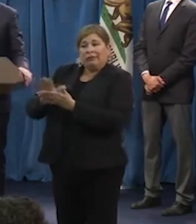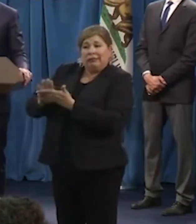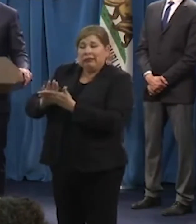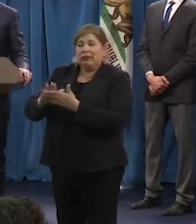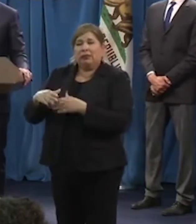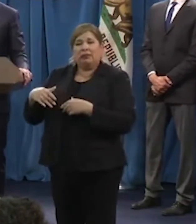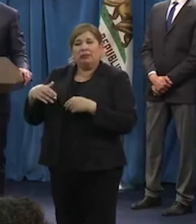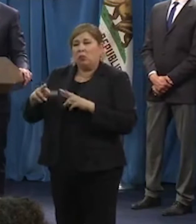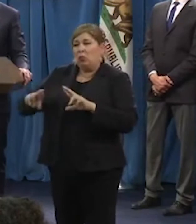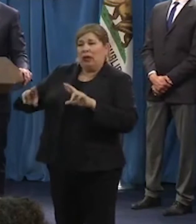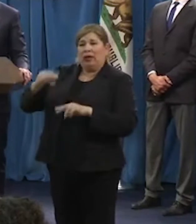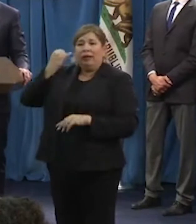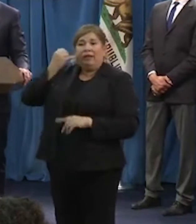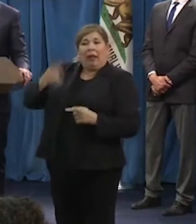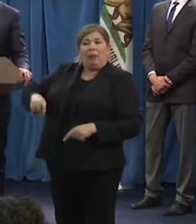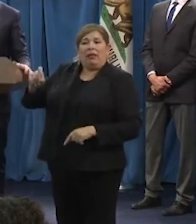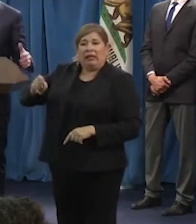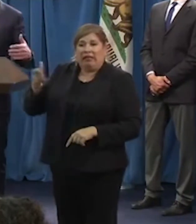need them.